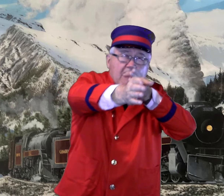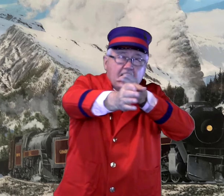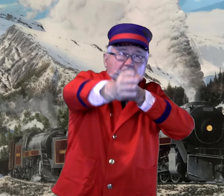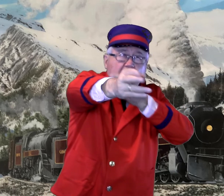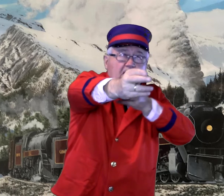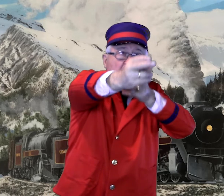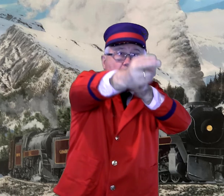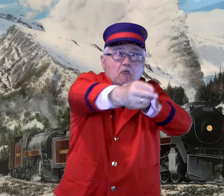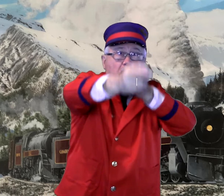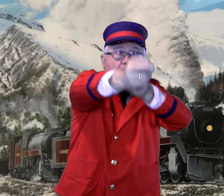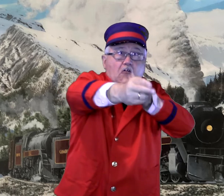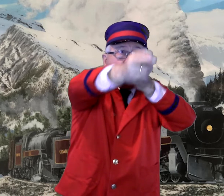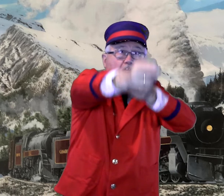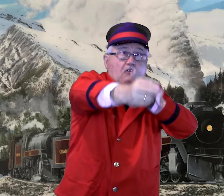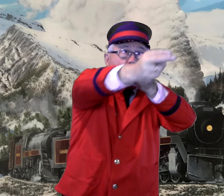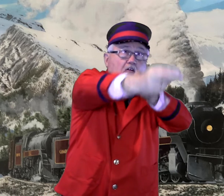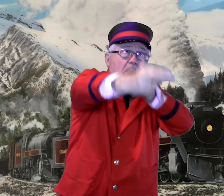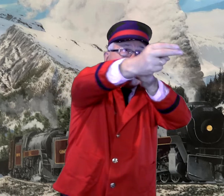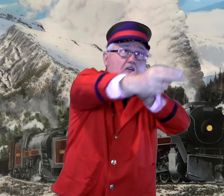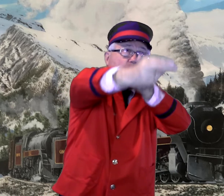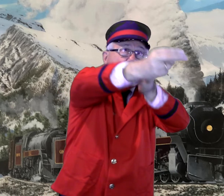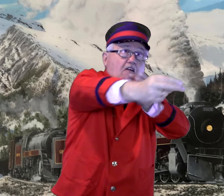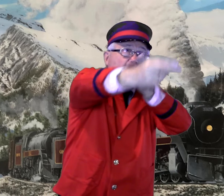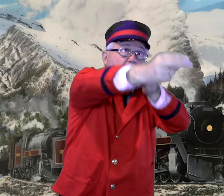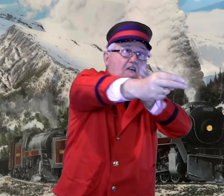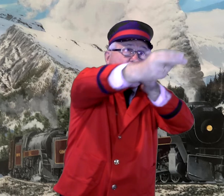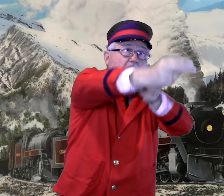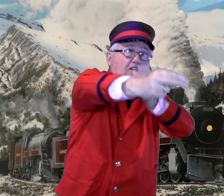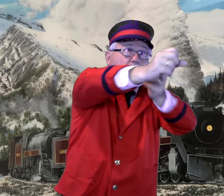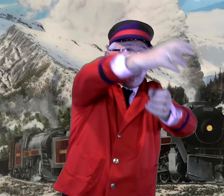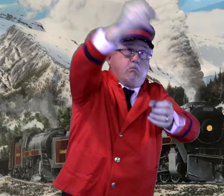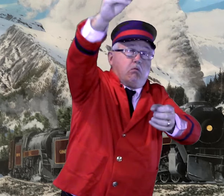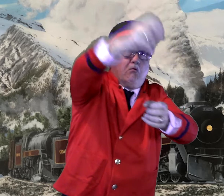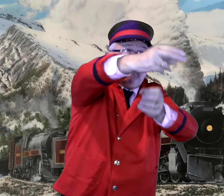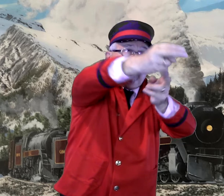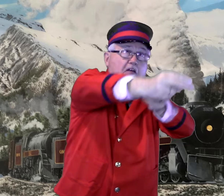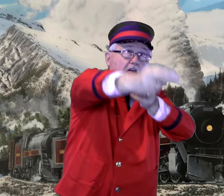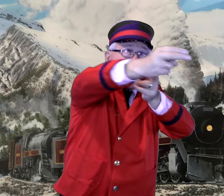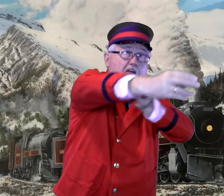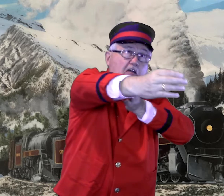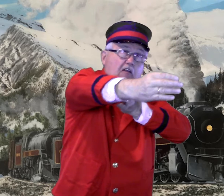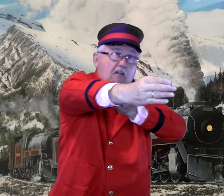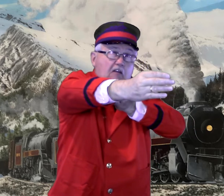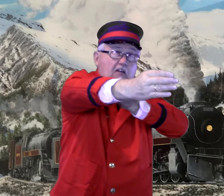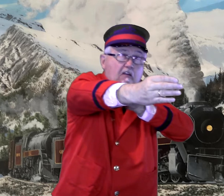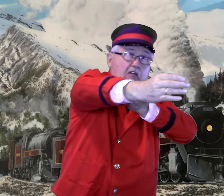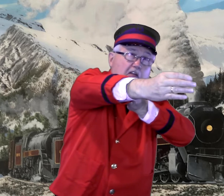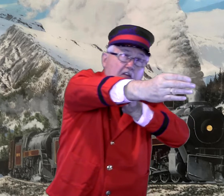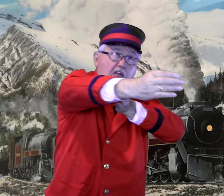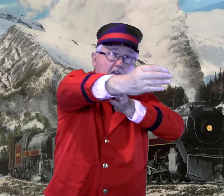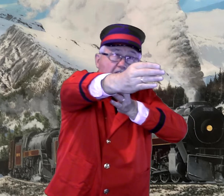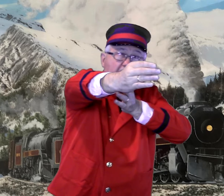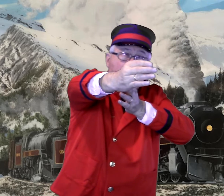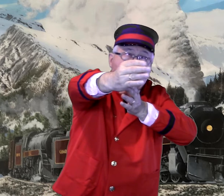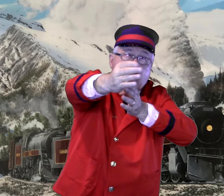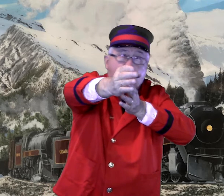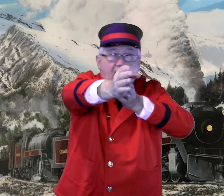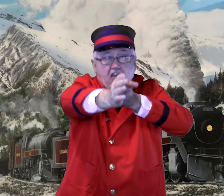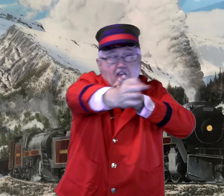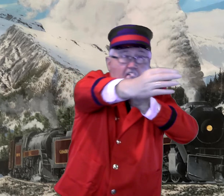and the communication lines passing by him. As the train went around corners, he could see the locomotive with the